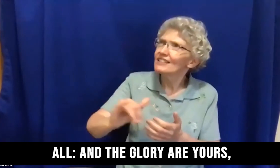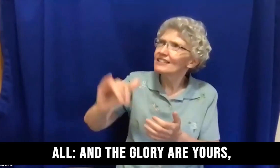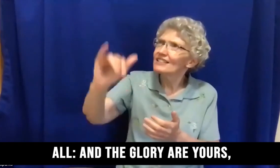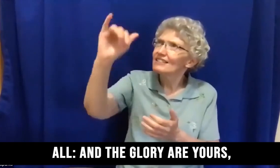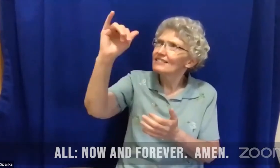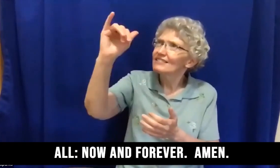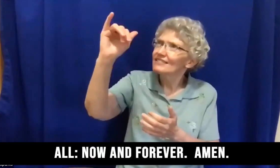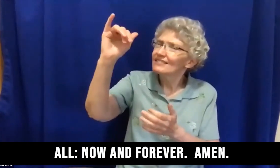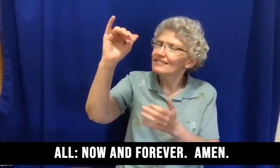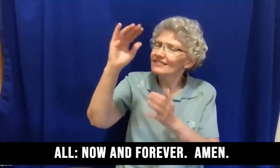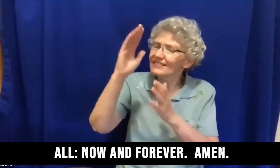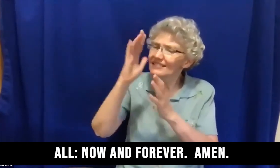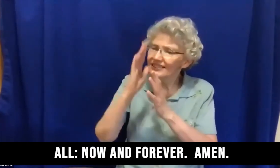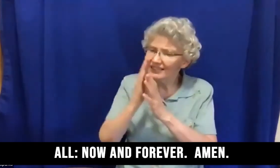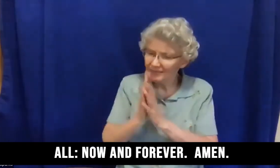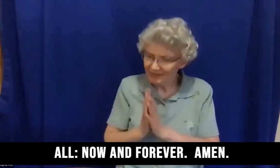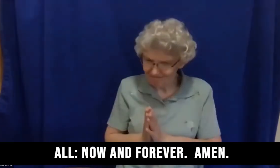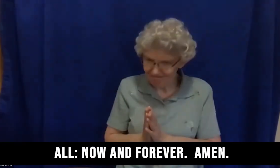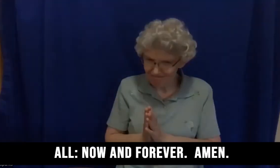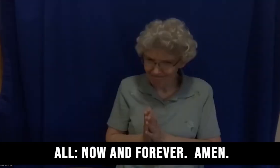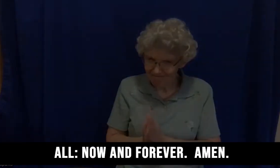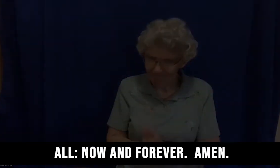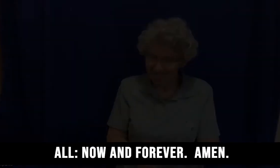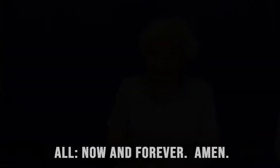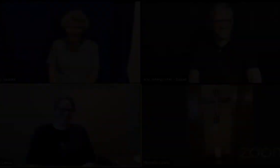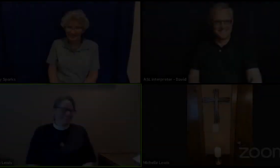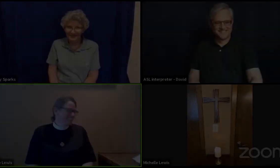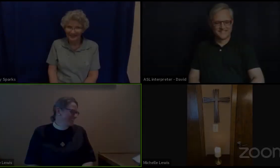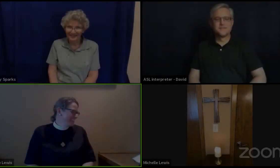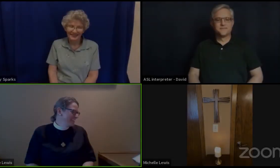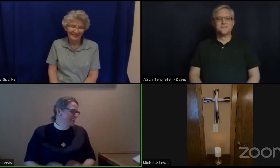are yours now and forever. Amen.